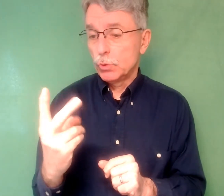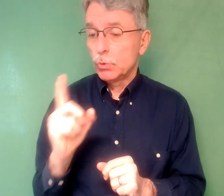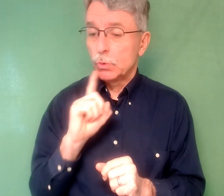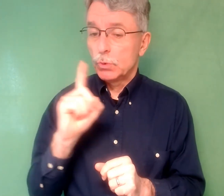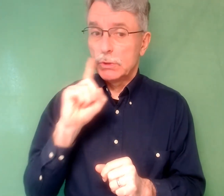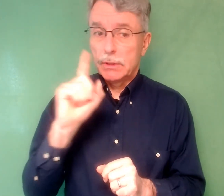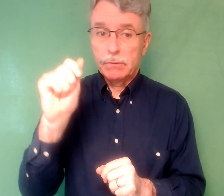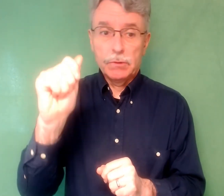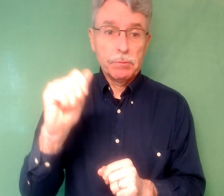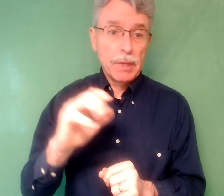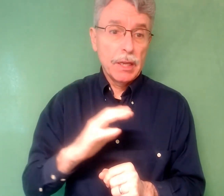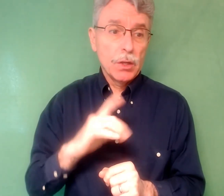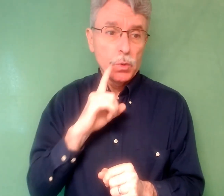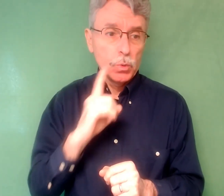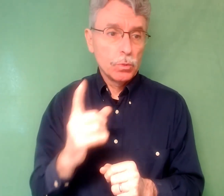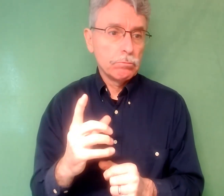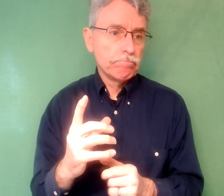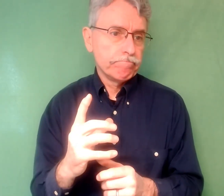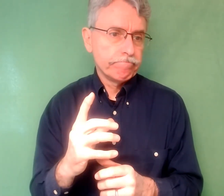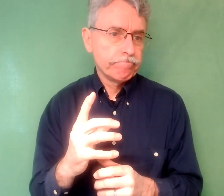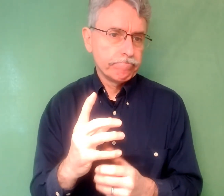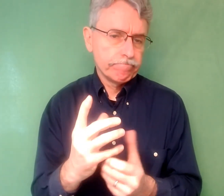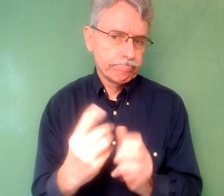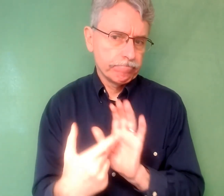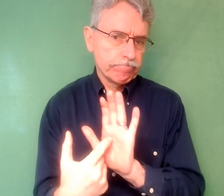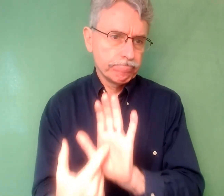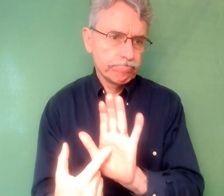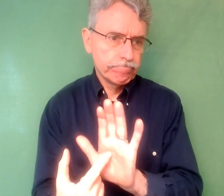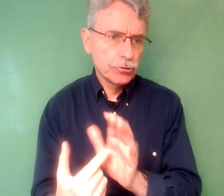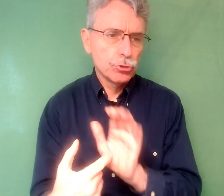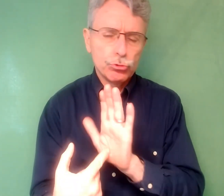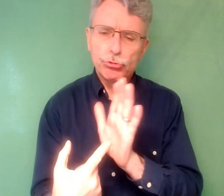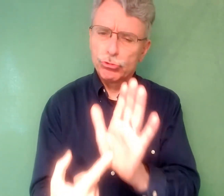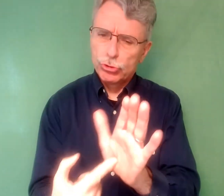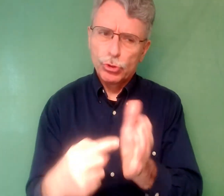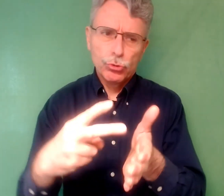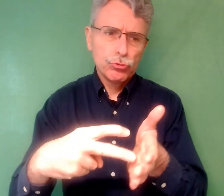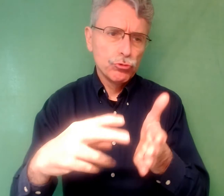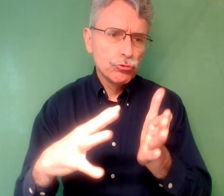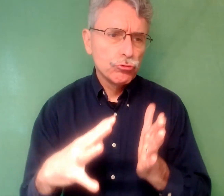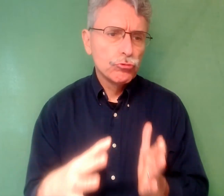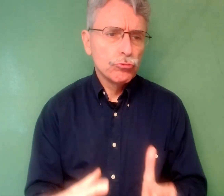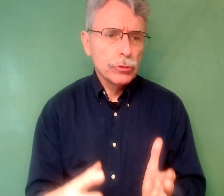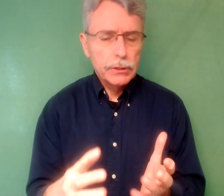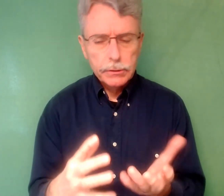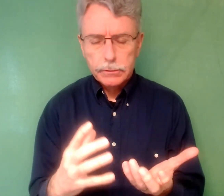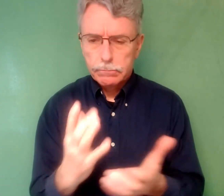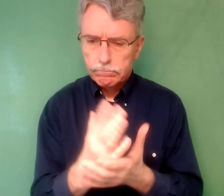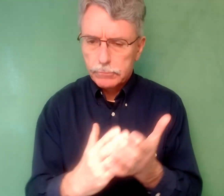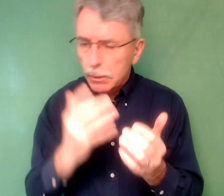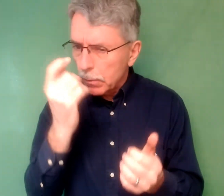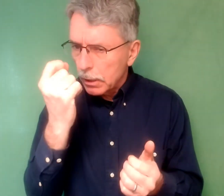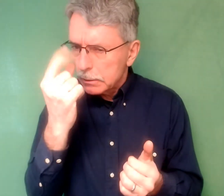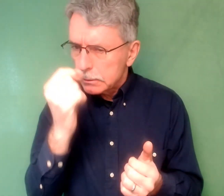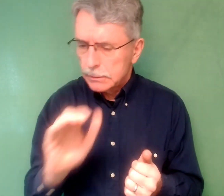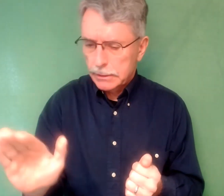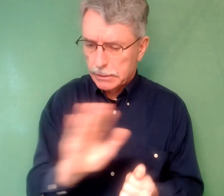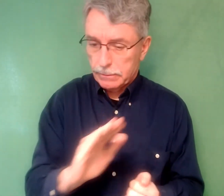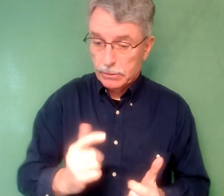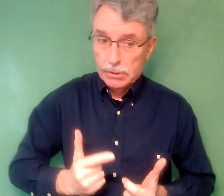highlights the need for research in these areas. Although there is little prevalence data targeting deaf individuals,